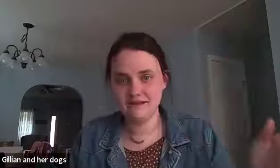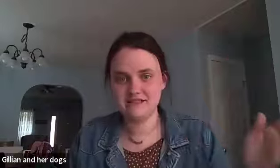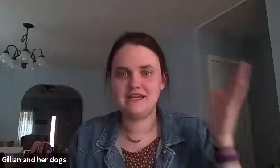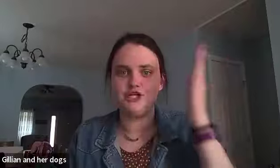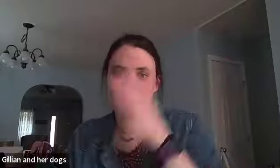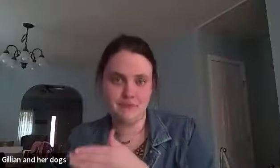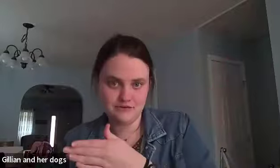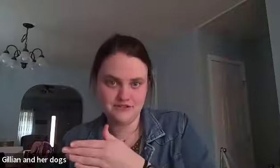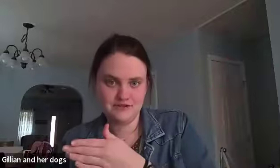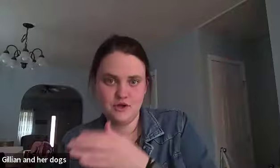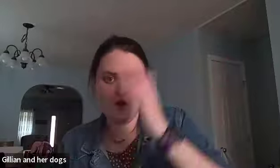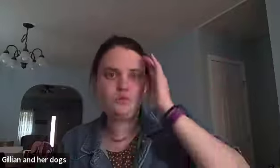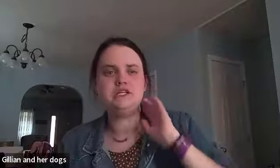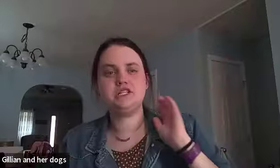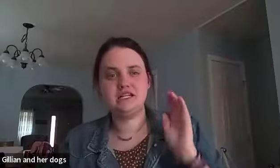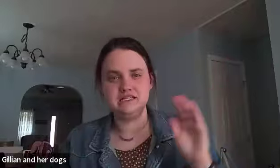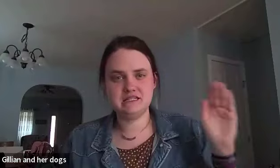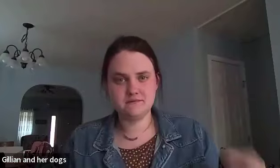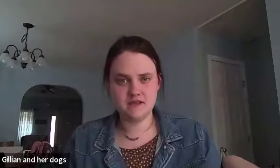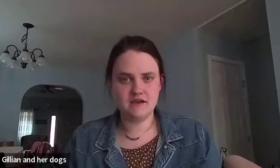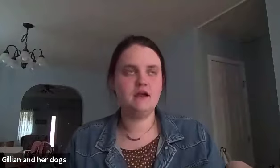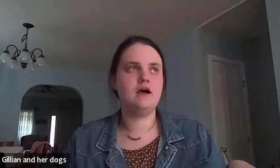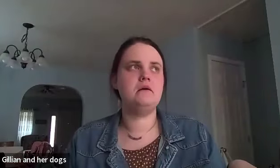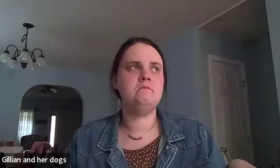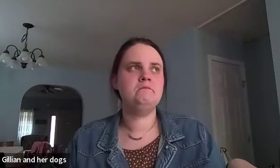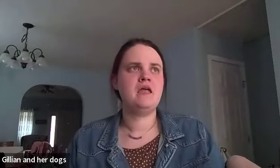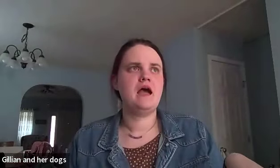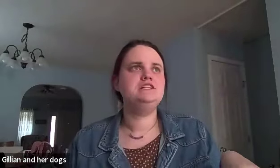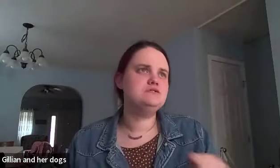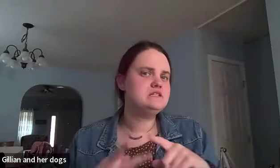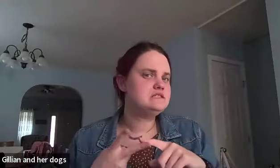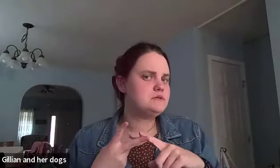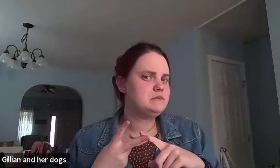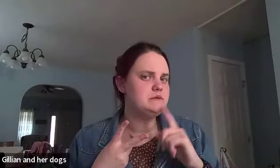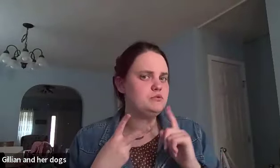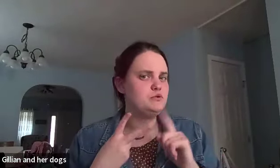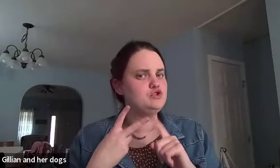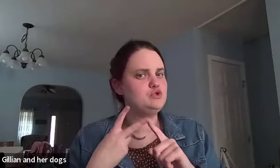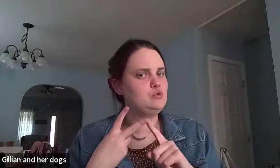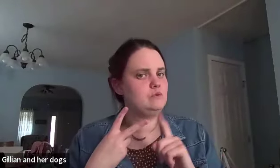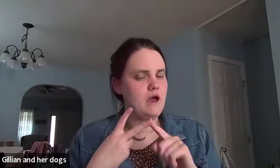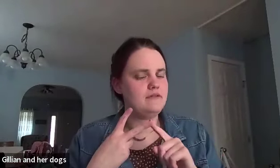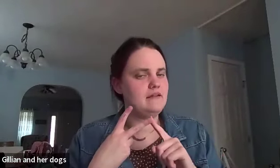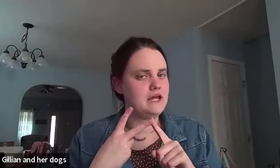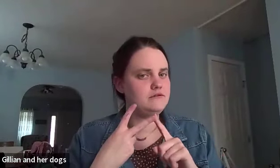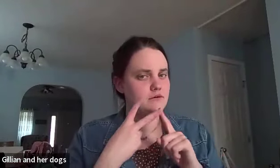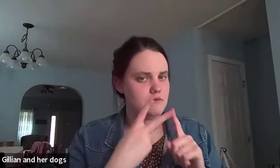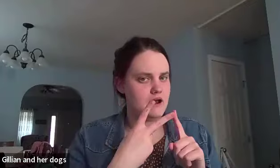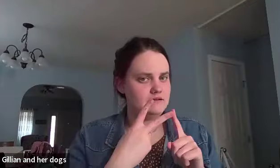rat slash mouse, which it is the same sign. I do see sometimes people to add the letter for rat